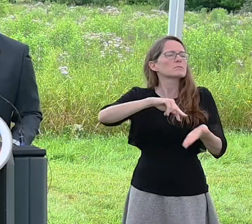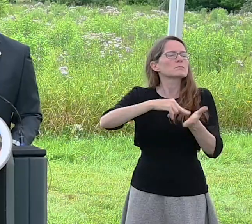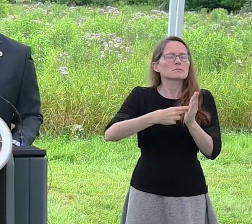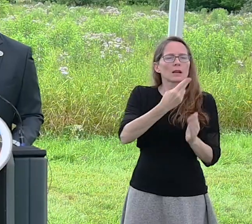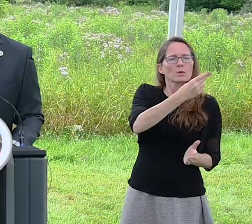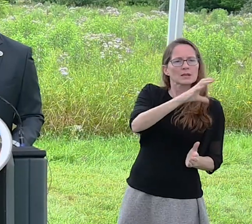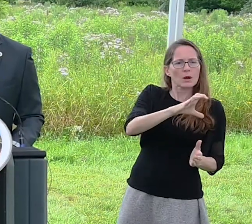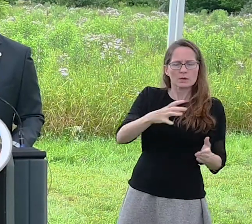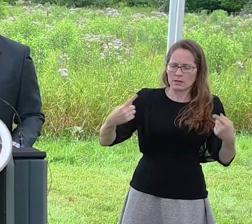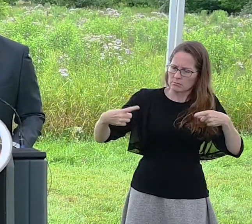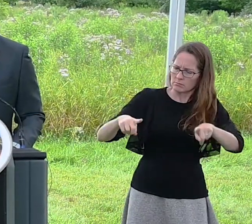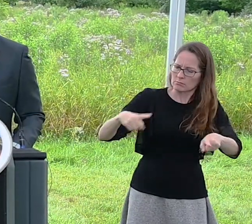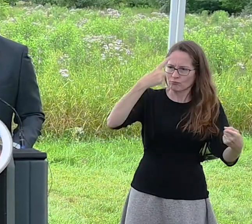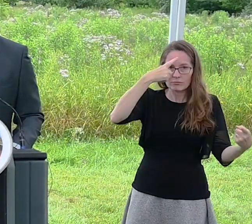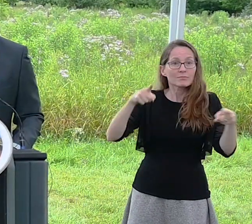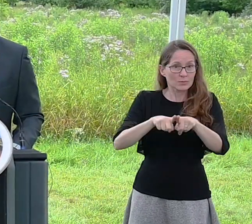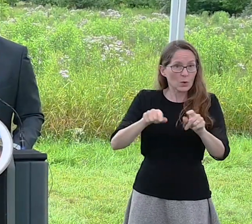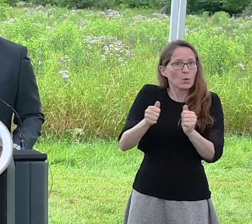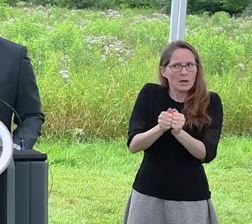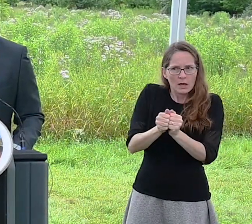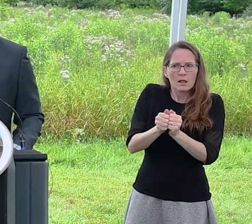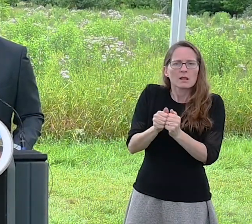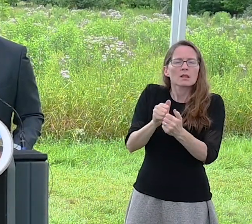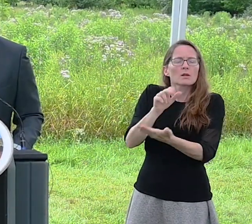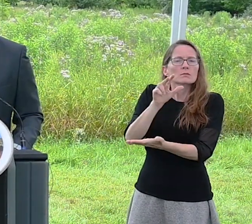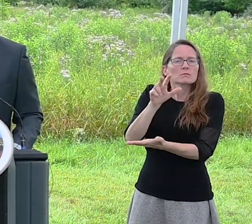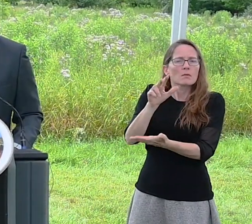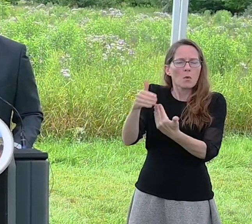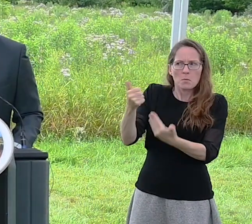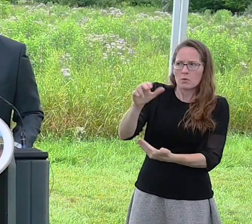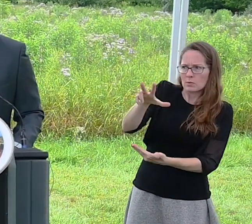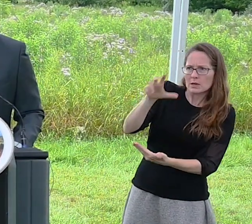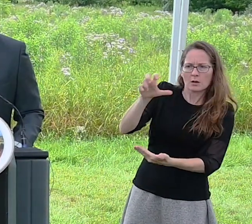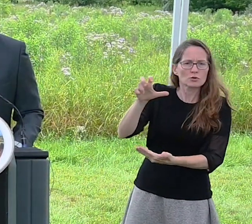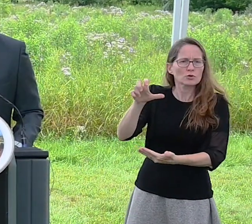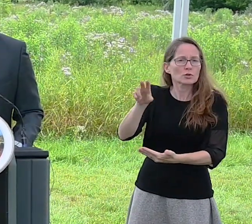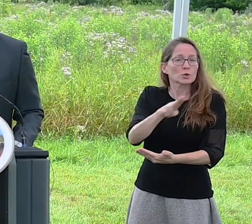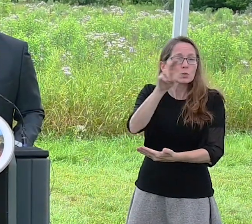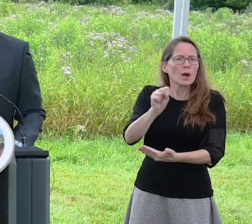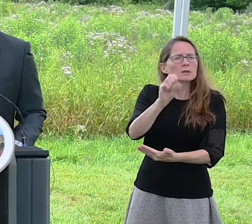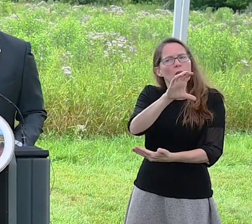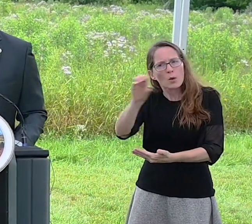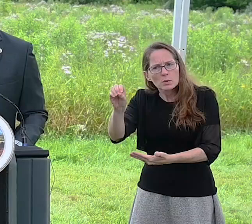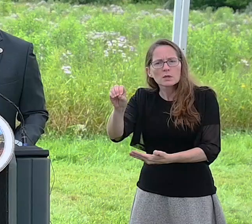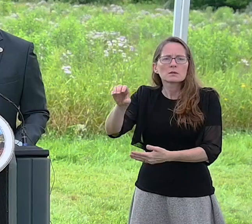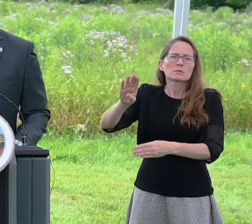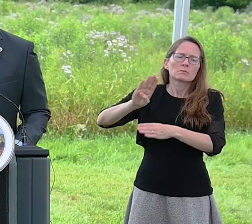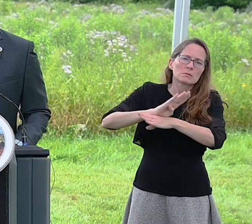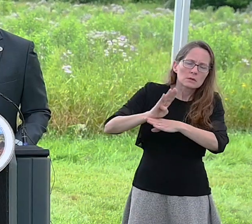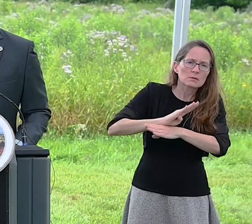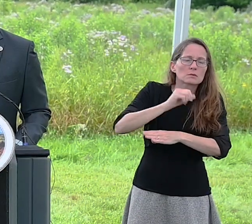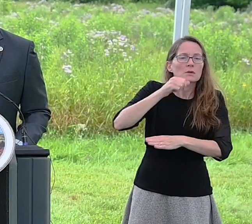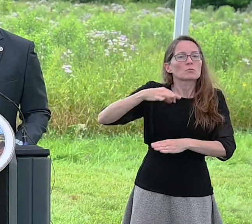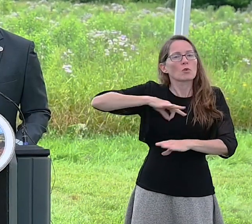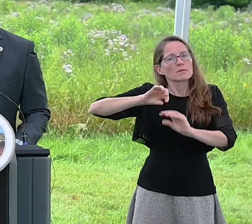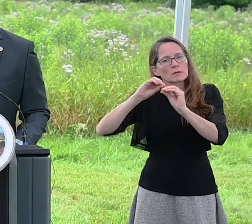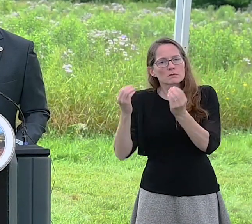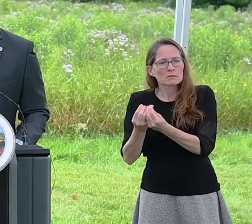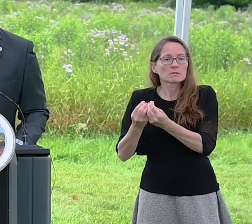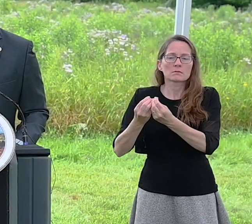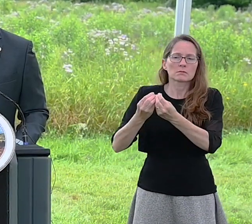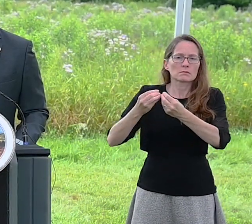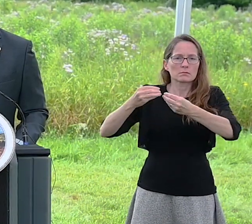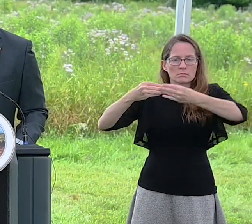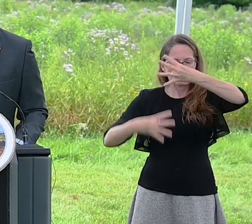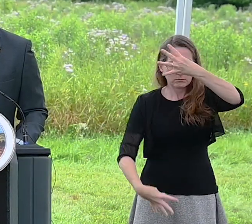nearly 300 U.S. counties and cities and thousands of businesses, nonprofits, and across